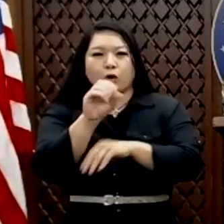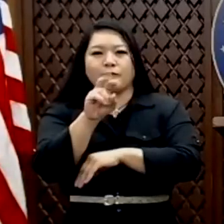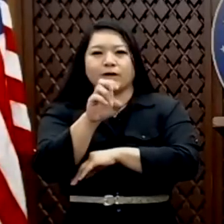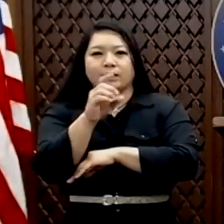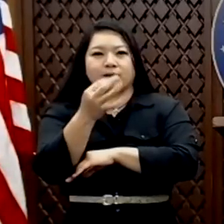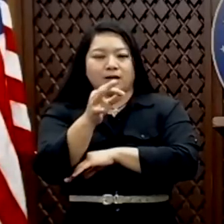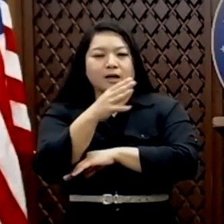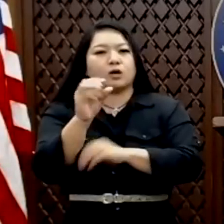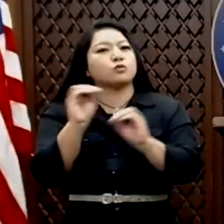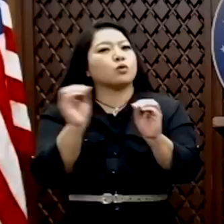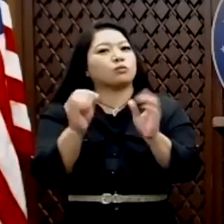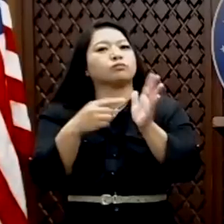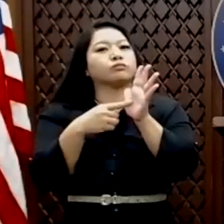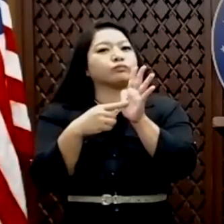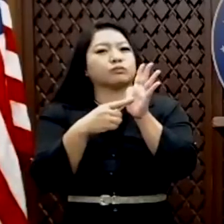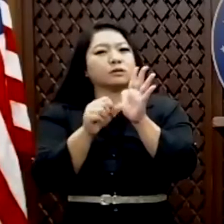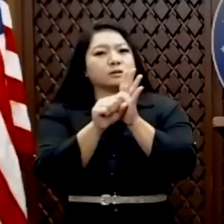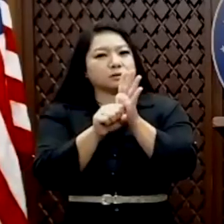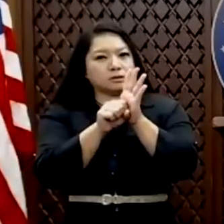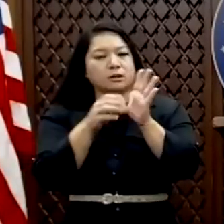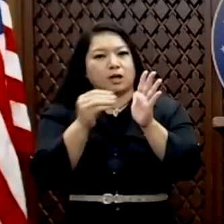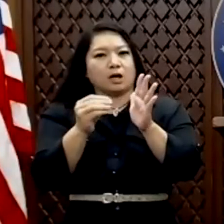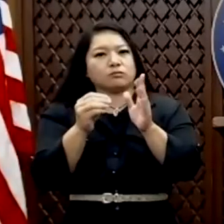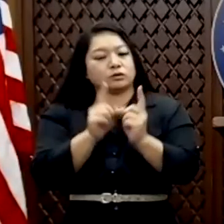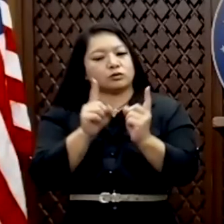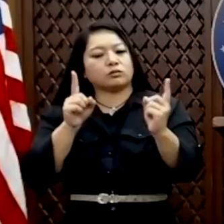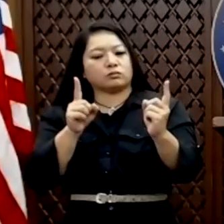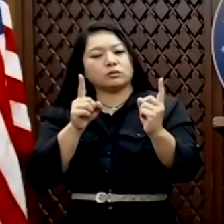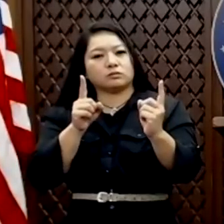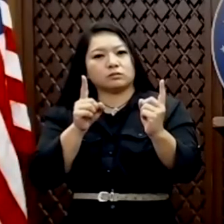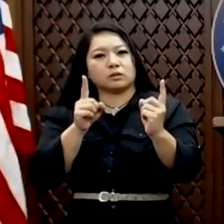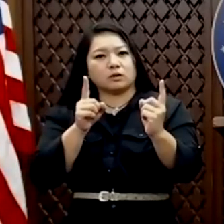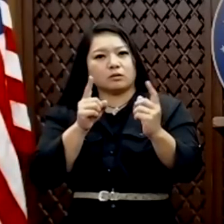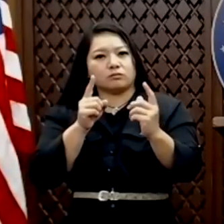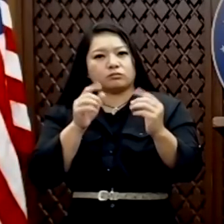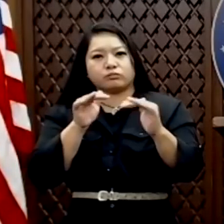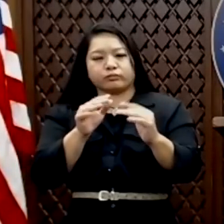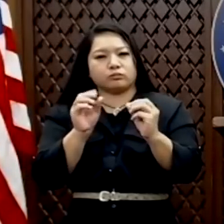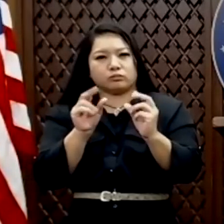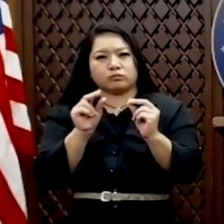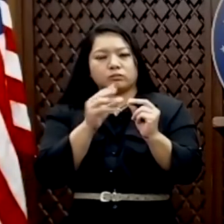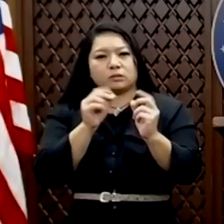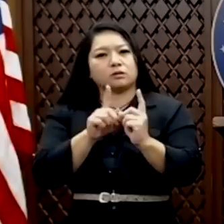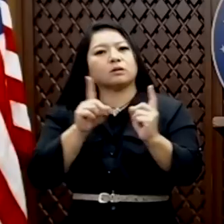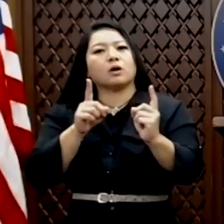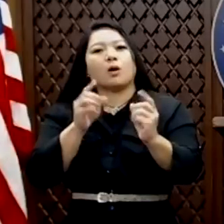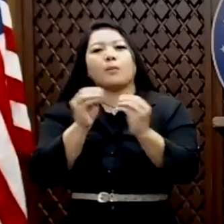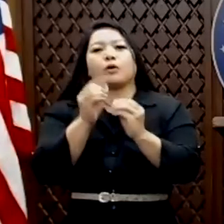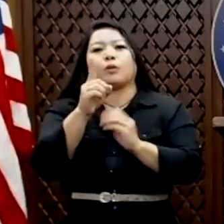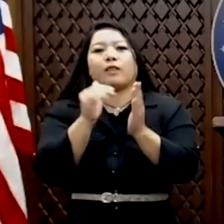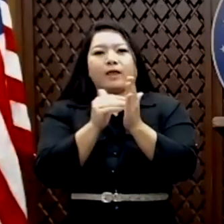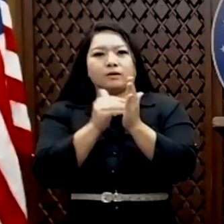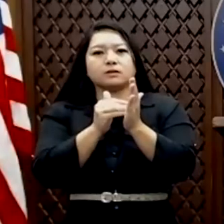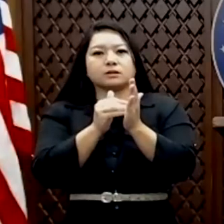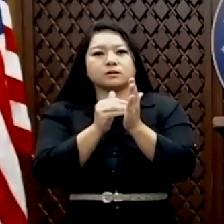as maintaining the proper social distancing throughout the military-led transportation process. More than 1,000 TR sailors have